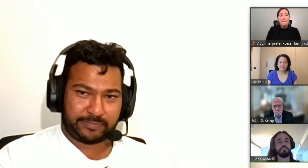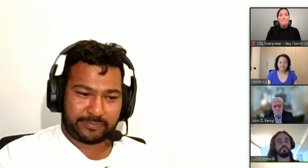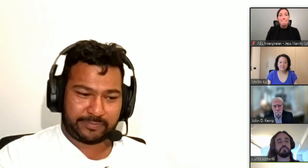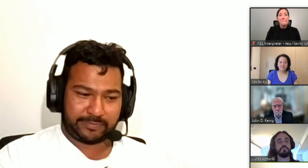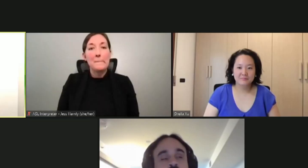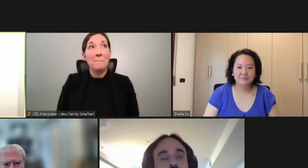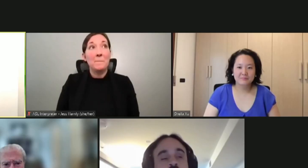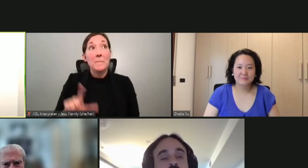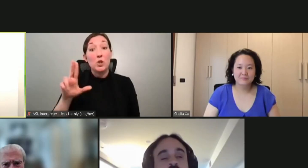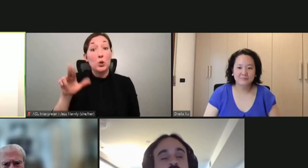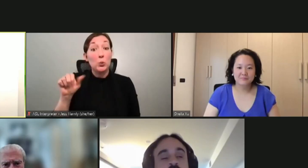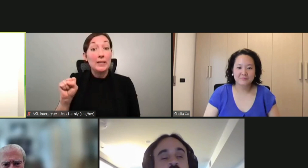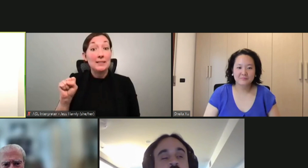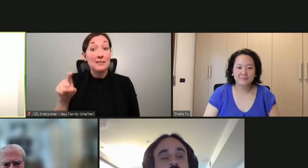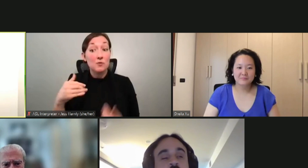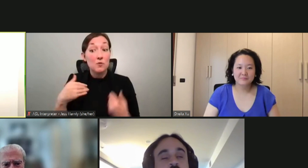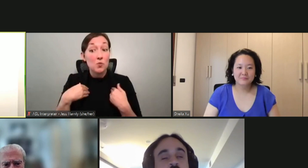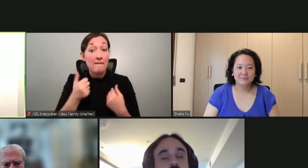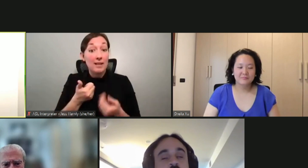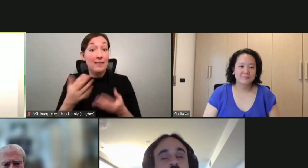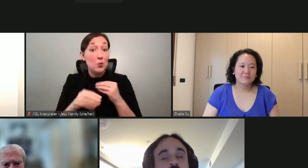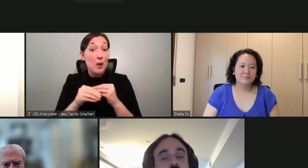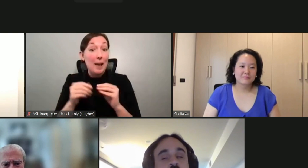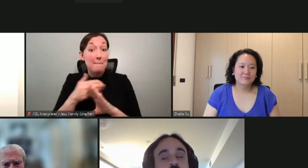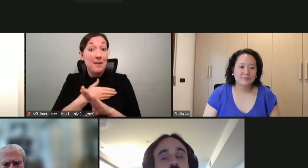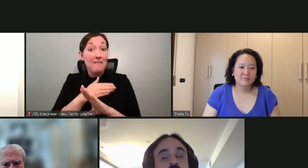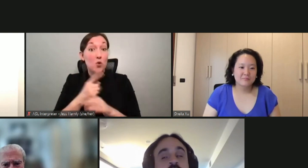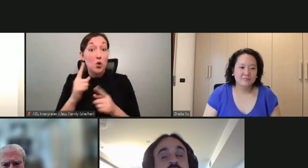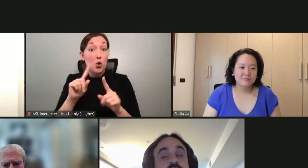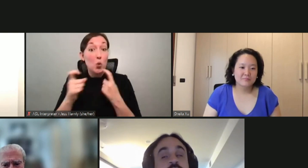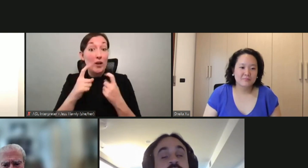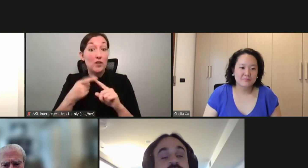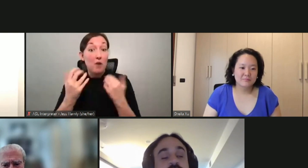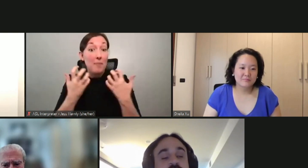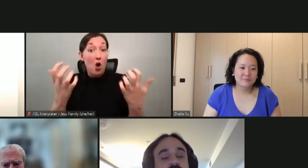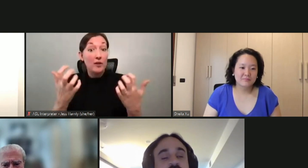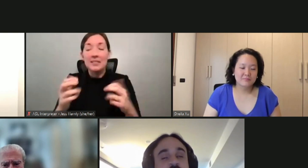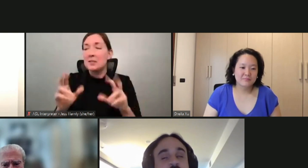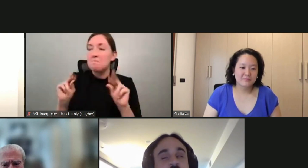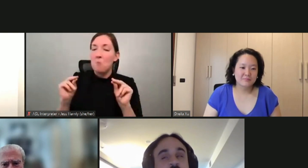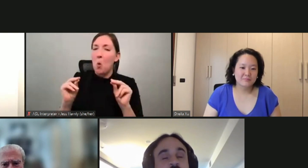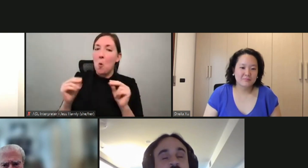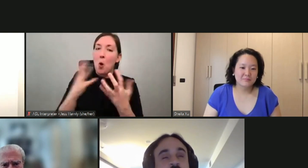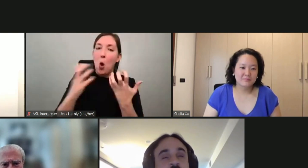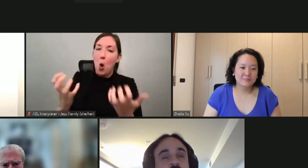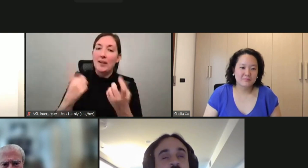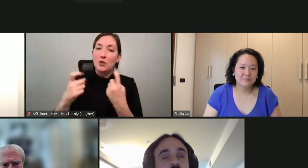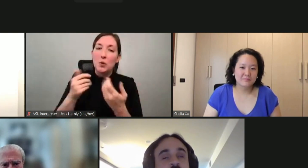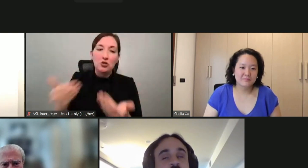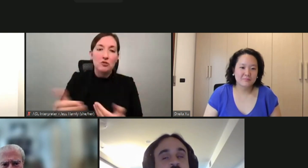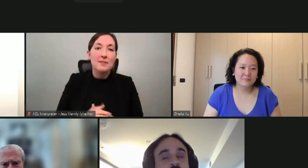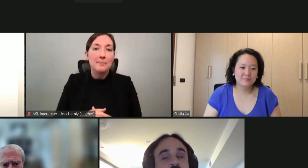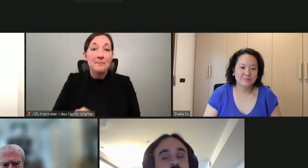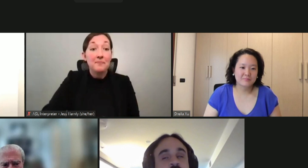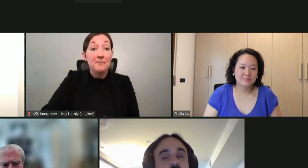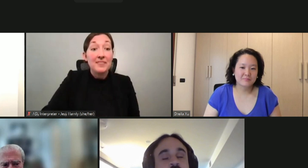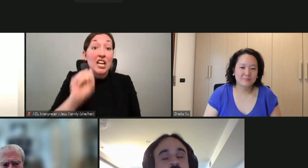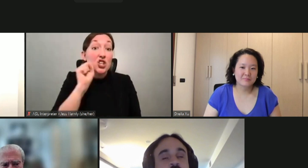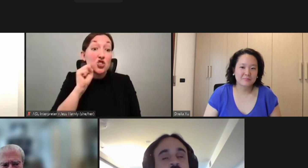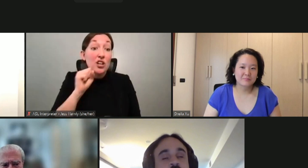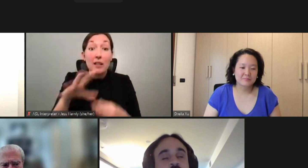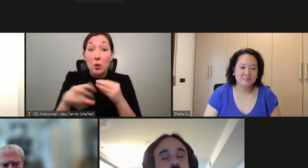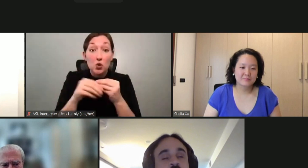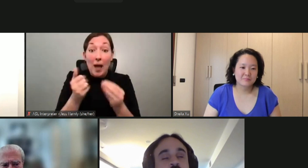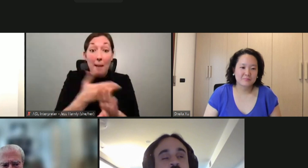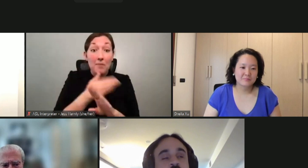Lucas, do you have anything you'd like to say before we go to questions? No, let's go to questions. Sheila, do you have anything to say before we go to